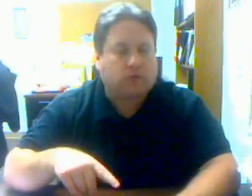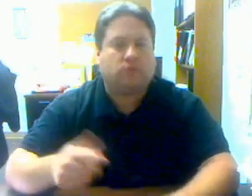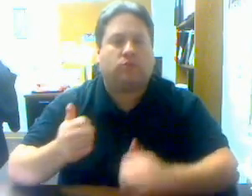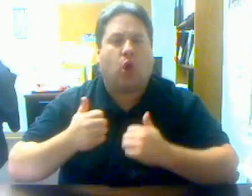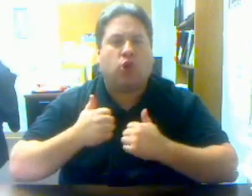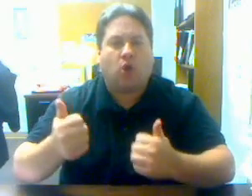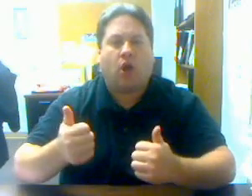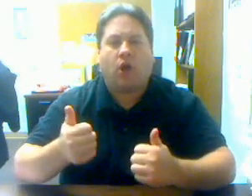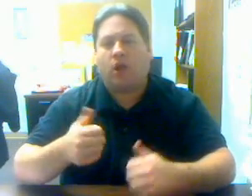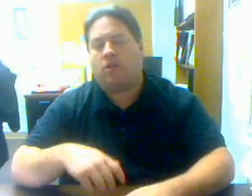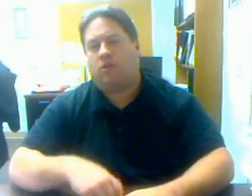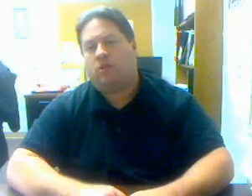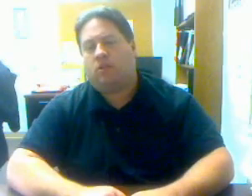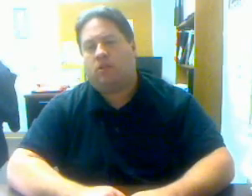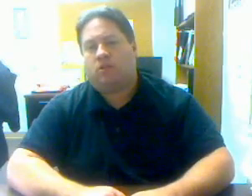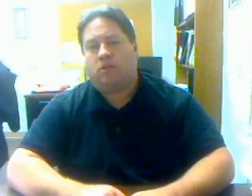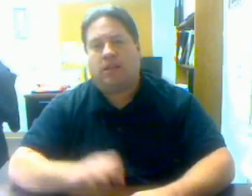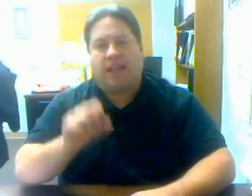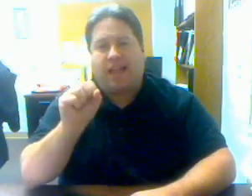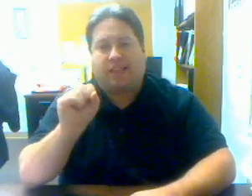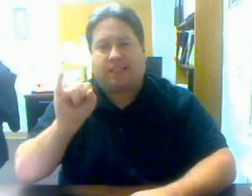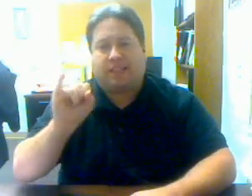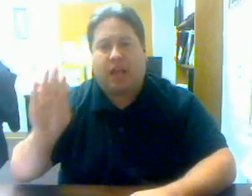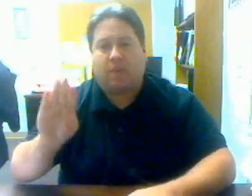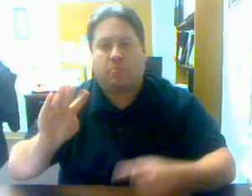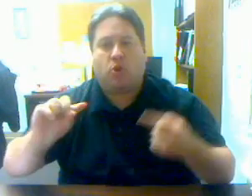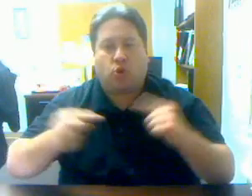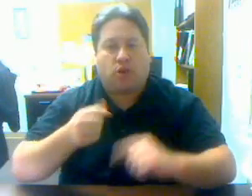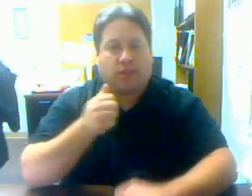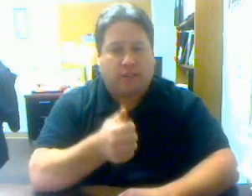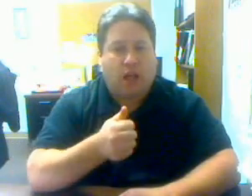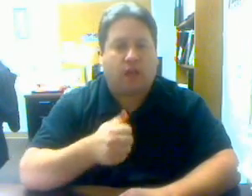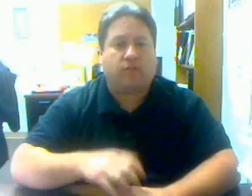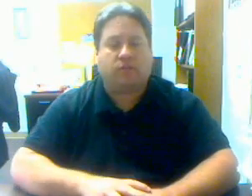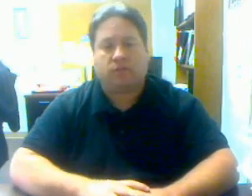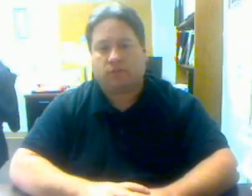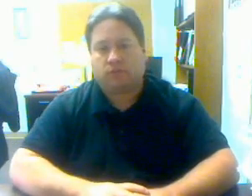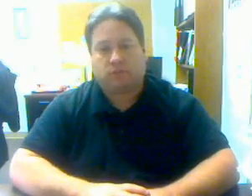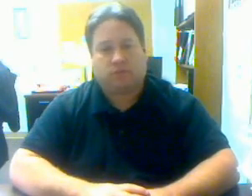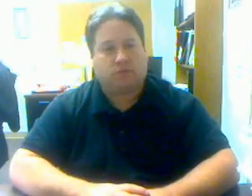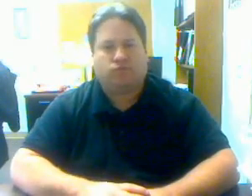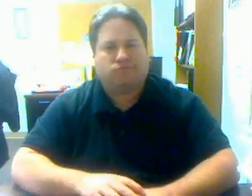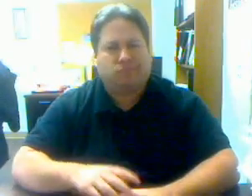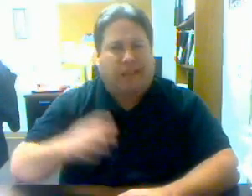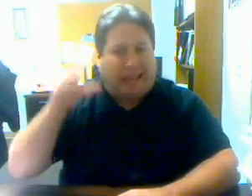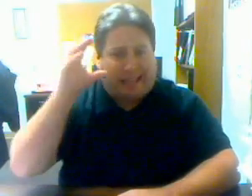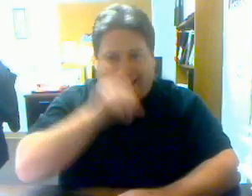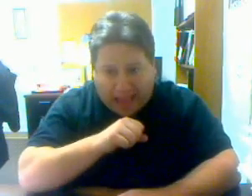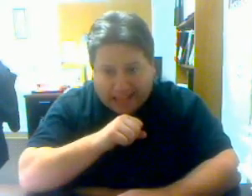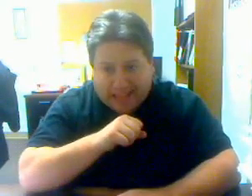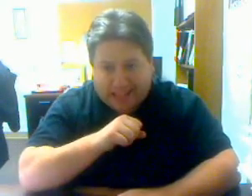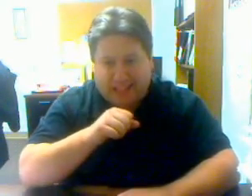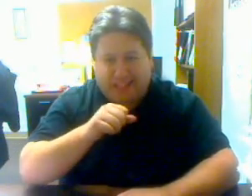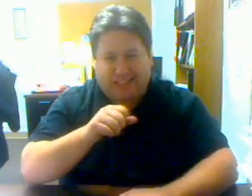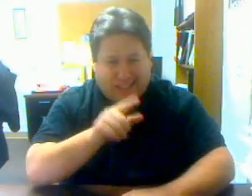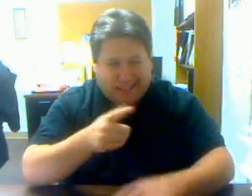self-injurious behavior that we've identified that those are the behaviors we're looking for. You're not going to have to guess as to what behaviors you're looking